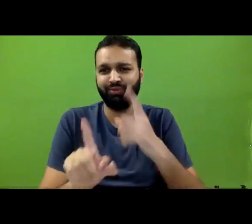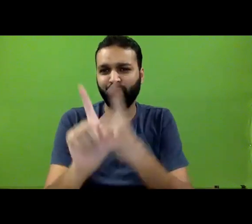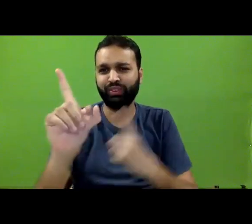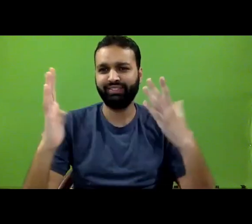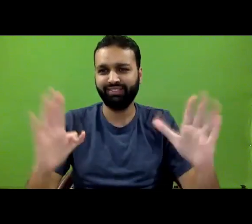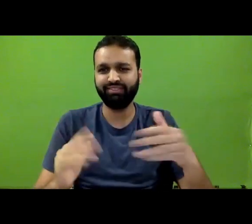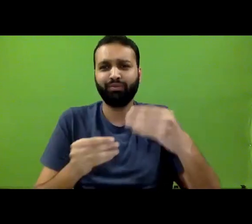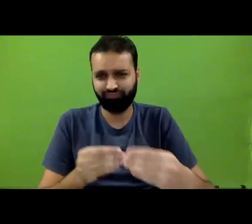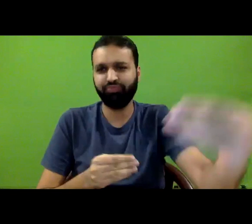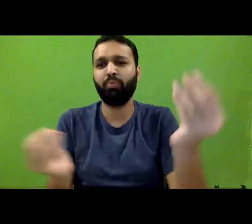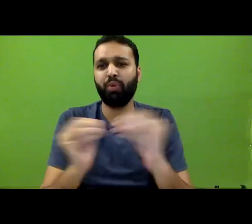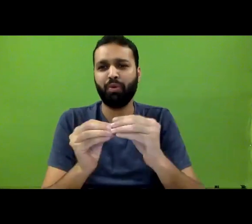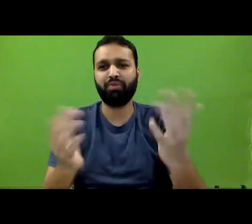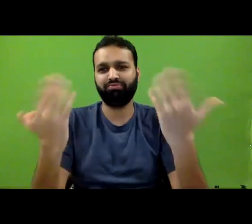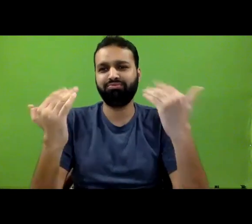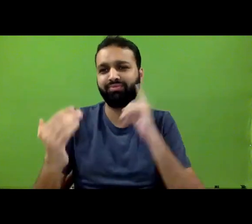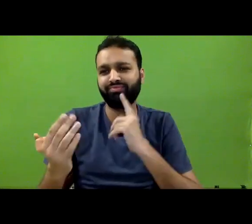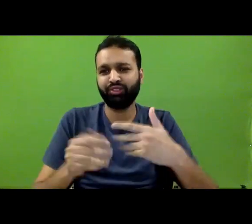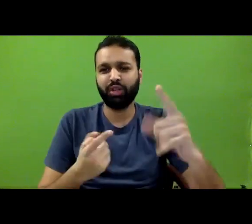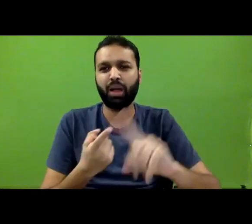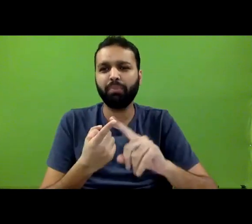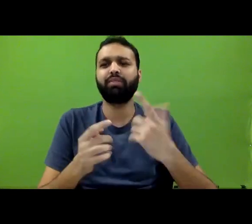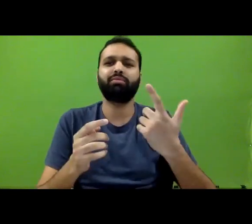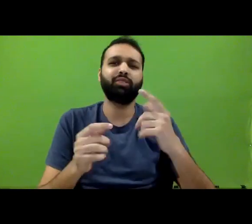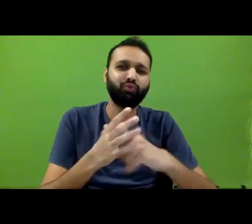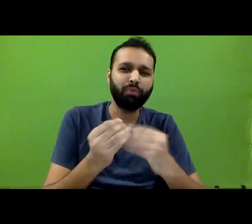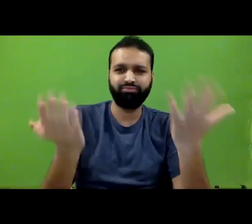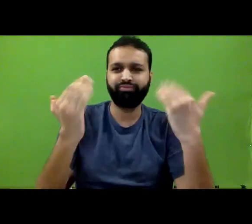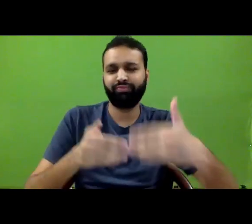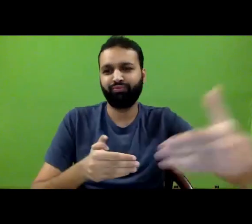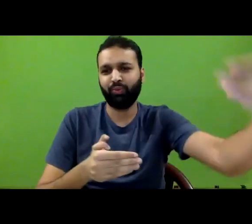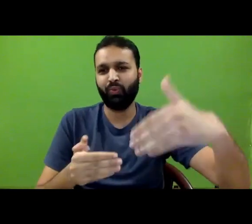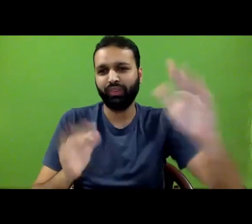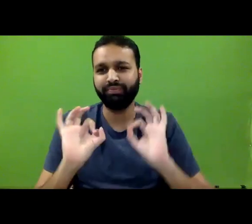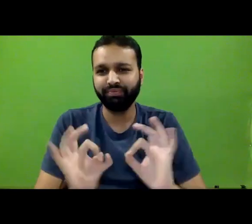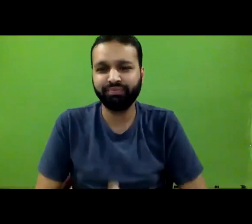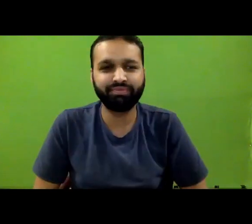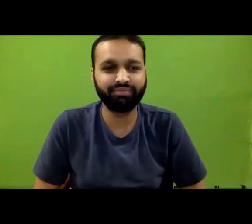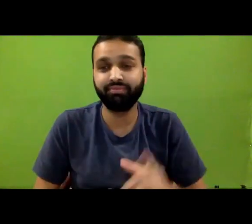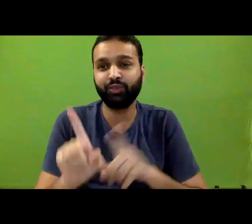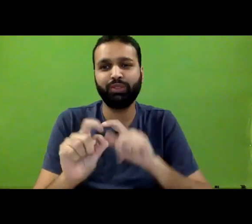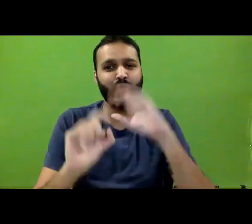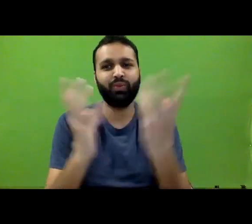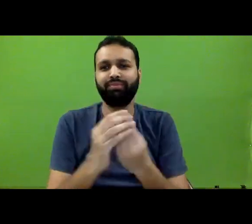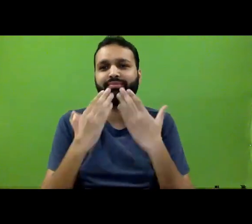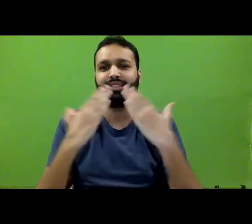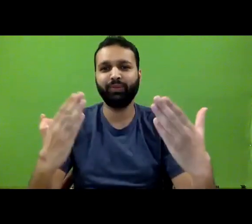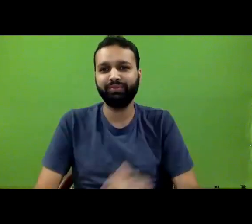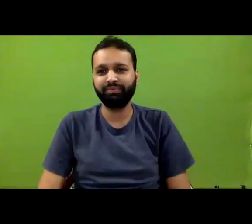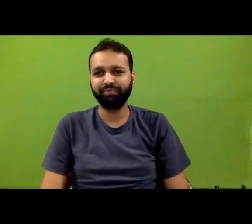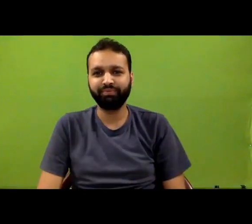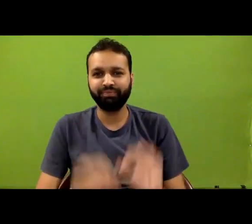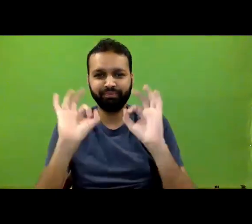since 1 year. And we will definitely be expanding more. For jobs also, we'll keep announcing.